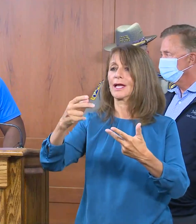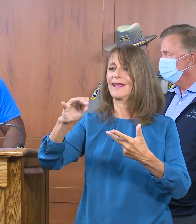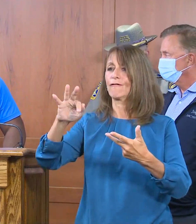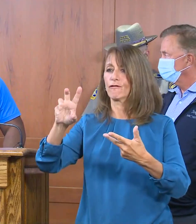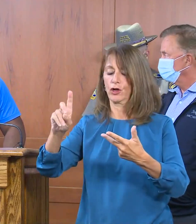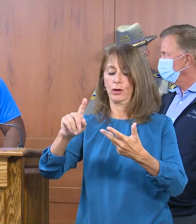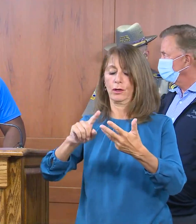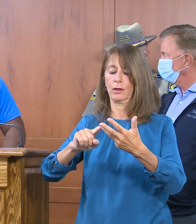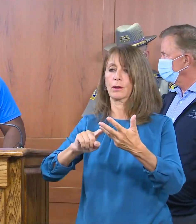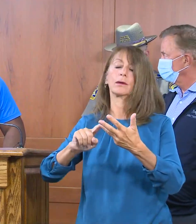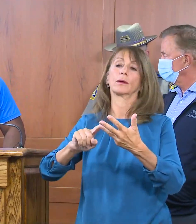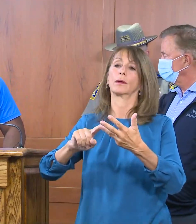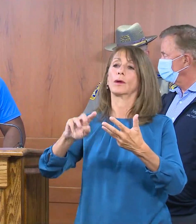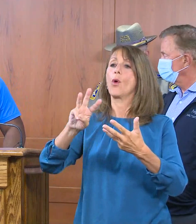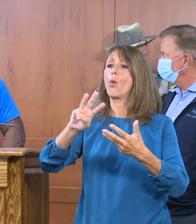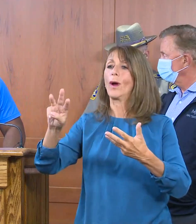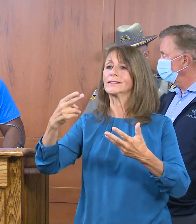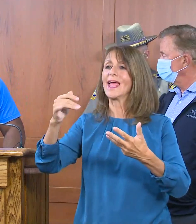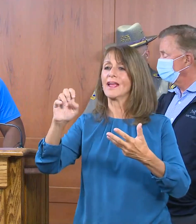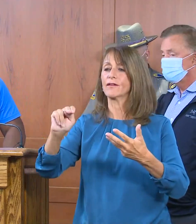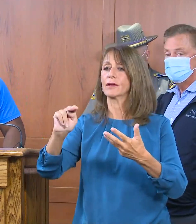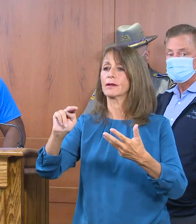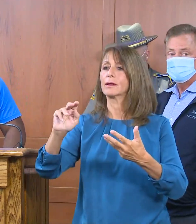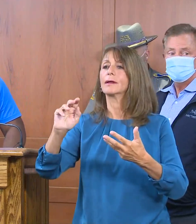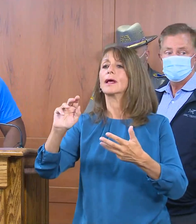Guilford, and Apple of West Haven.